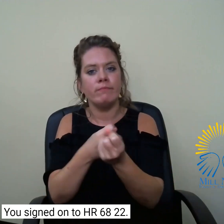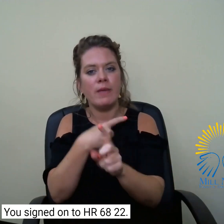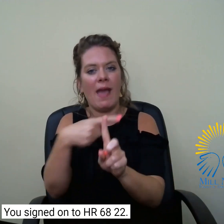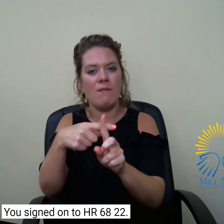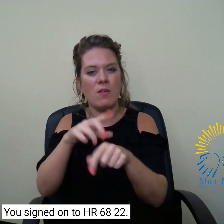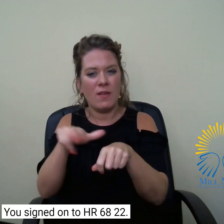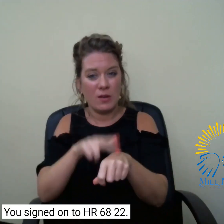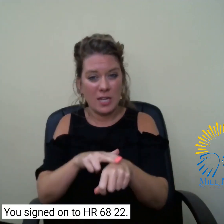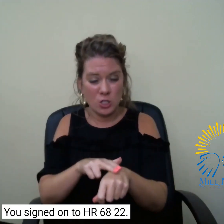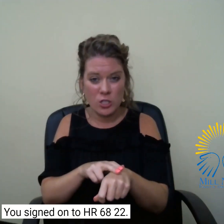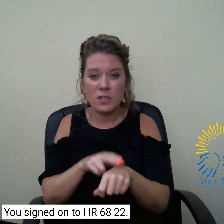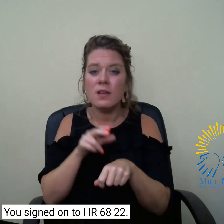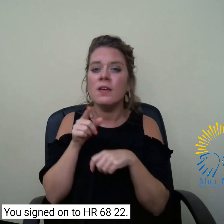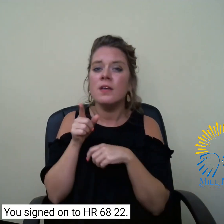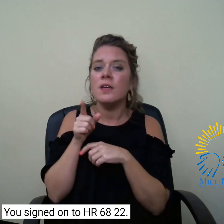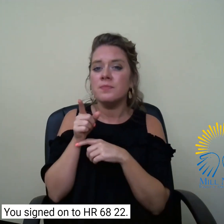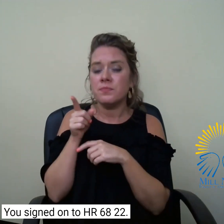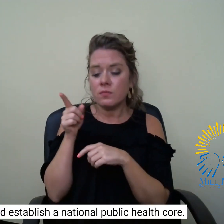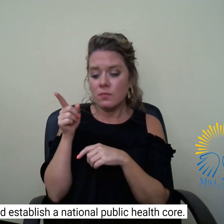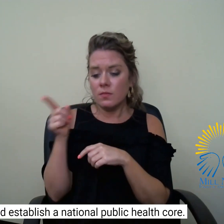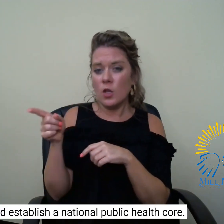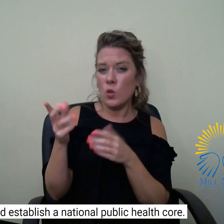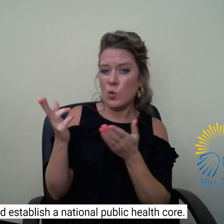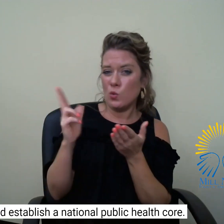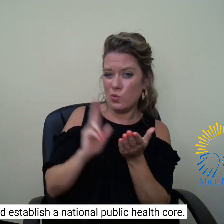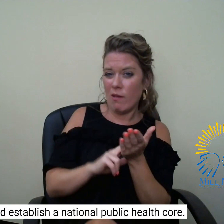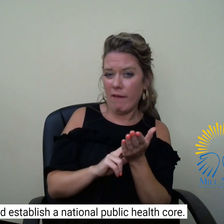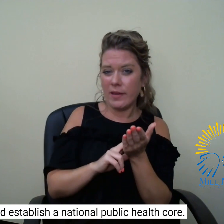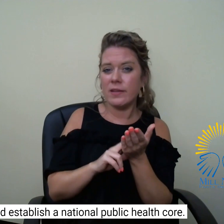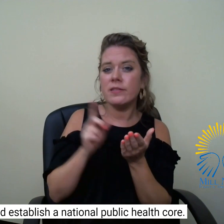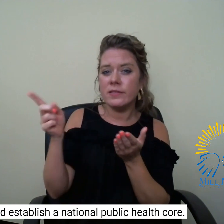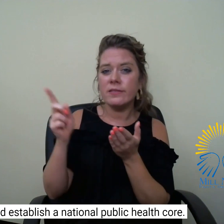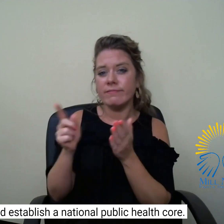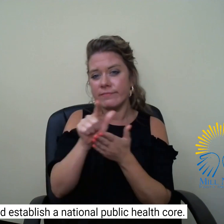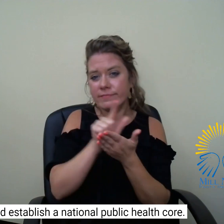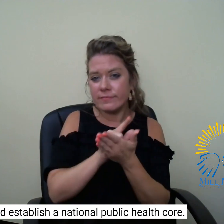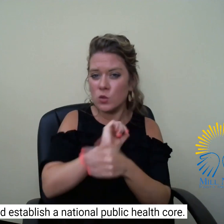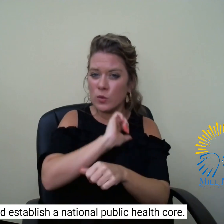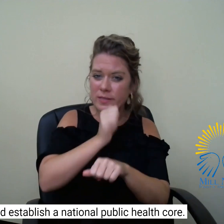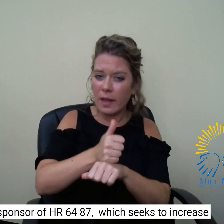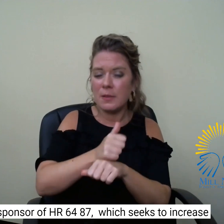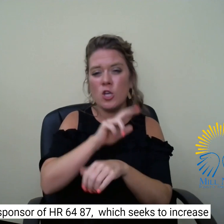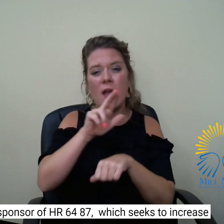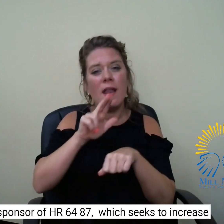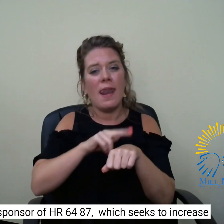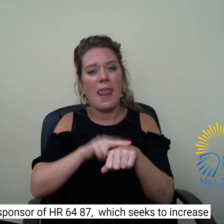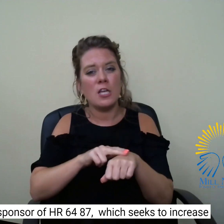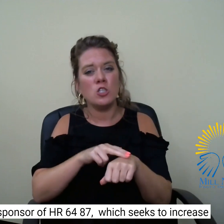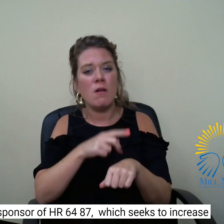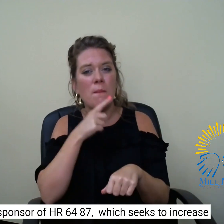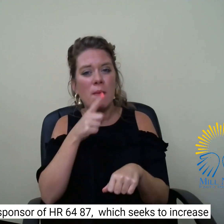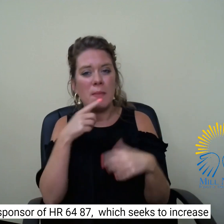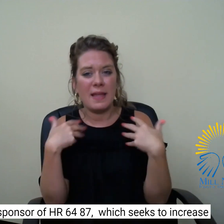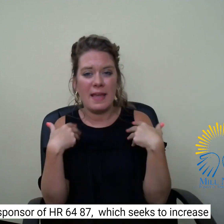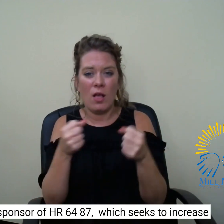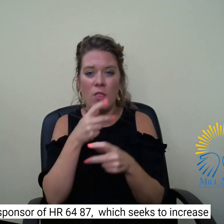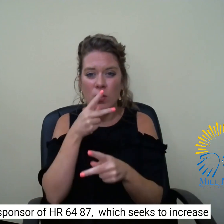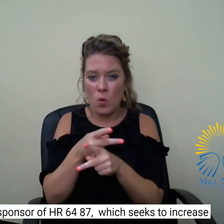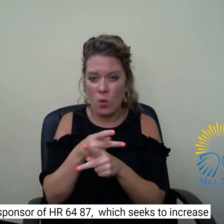HR 6822, which would establish a national public health corps. And you're a co-sponsor of HR